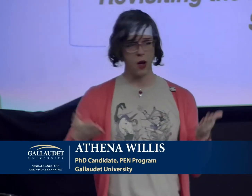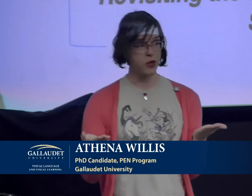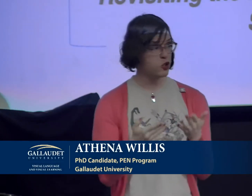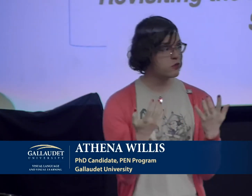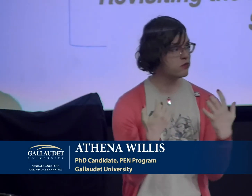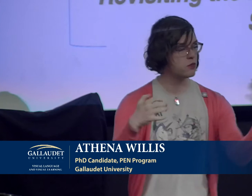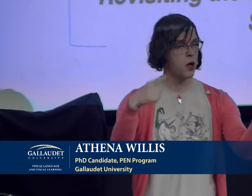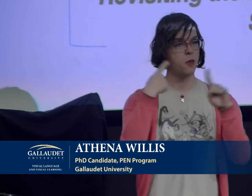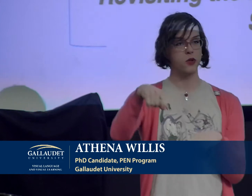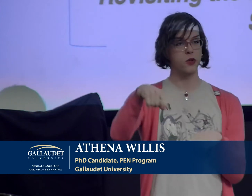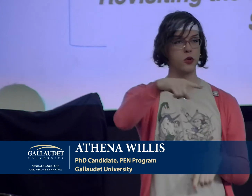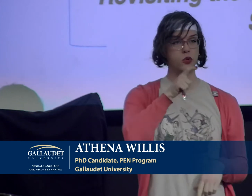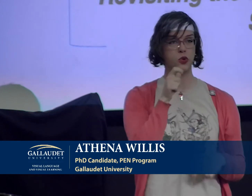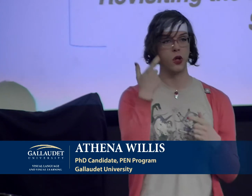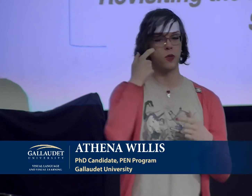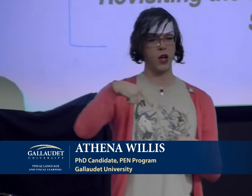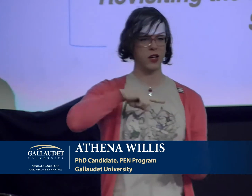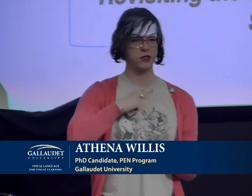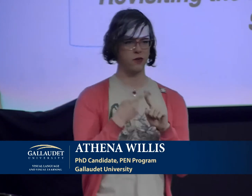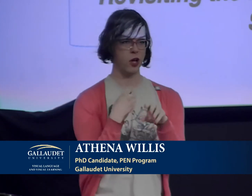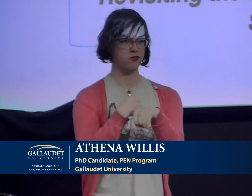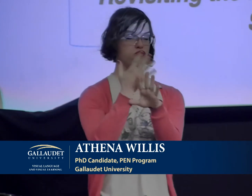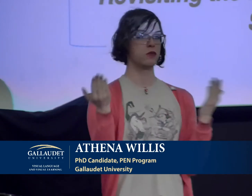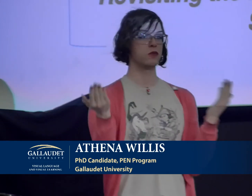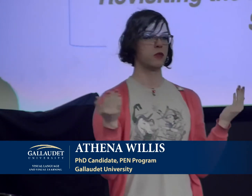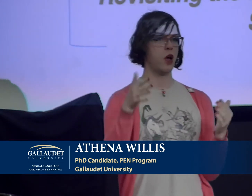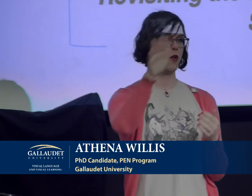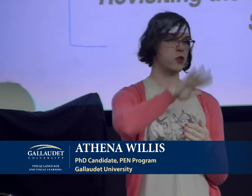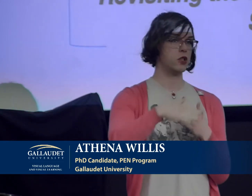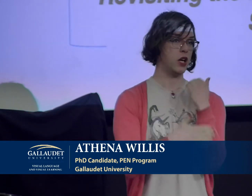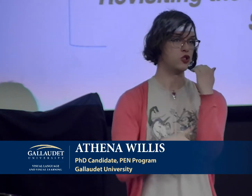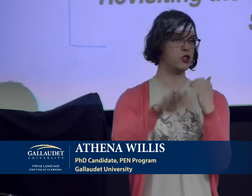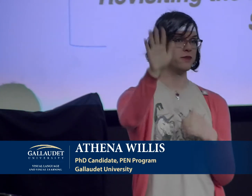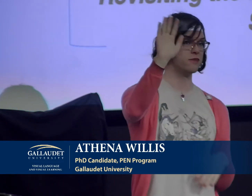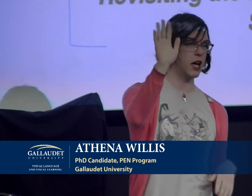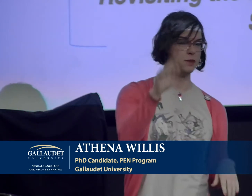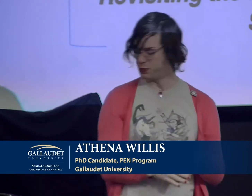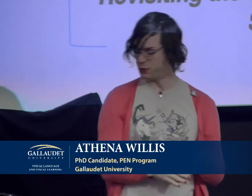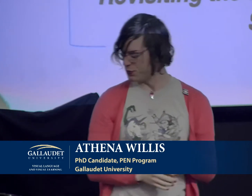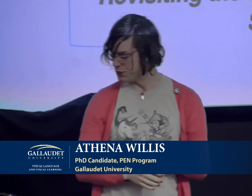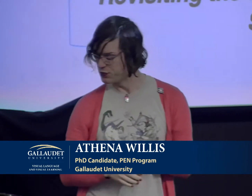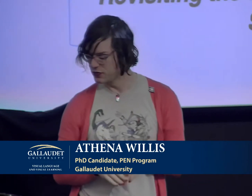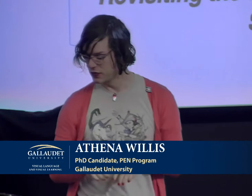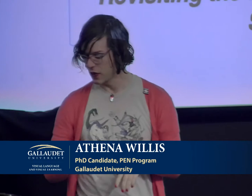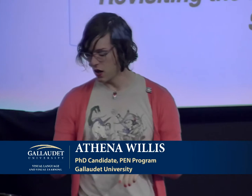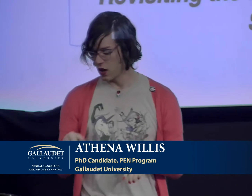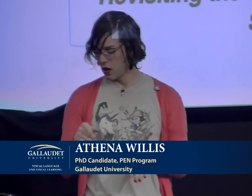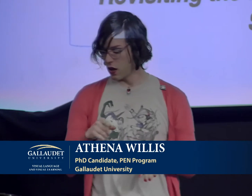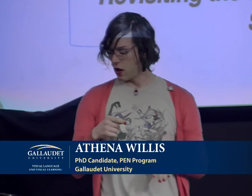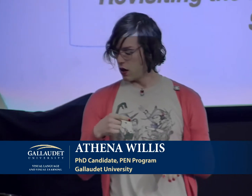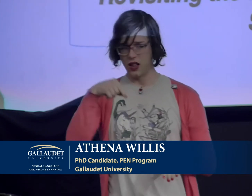University. Welcome to those here in the auditorium and to those live streaming from across the country.